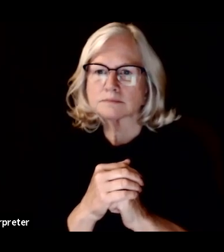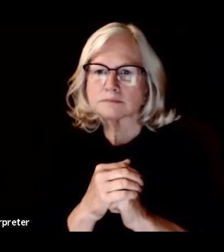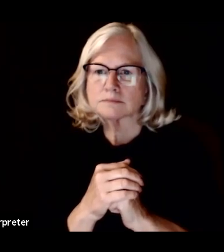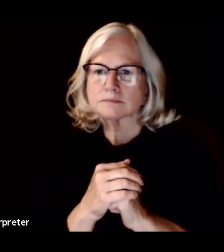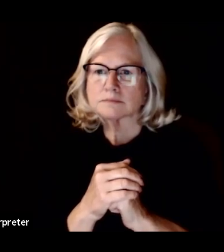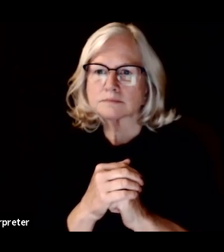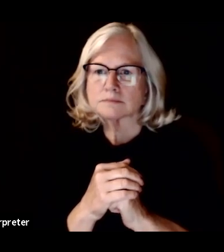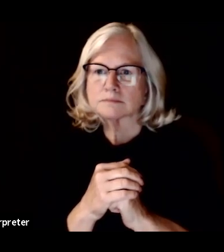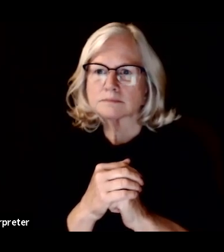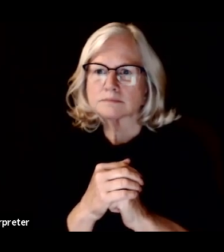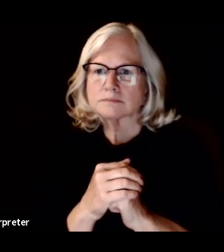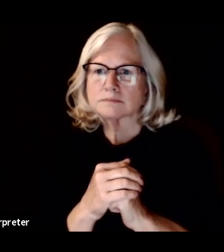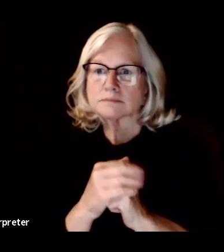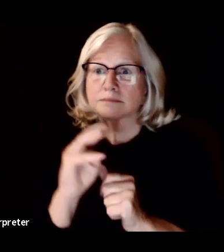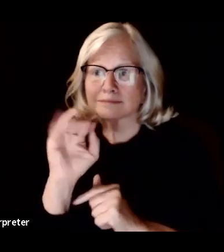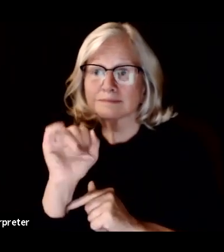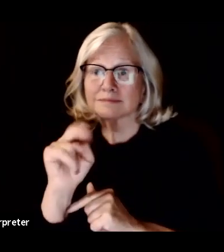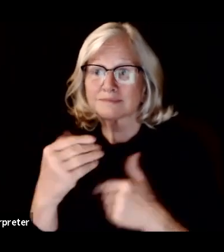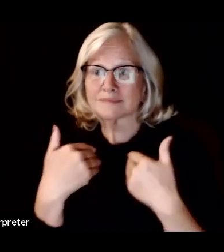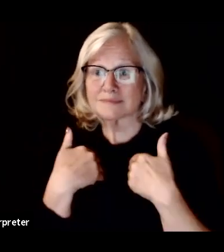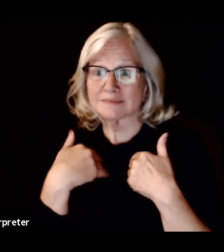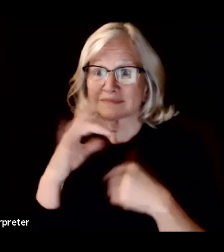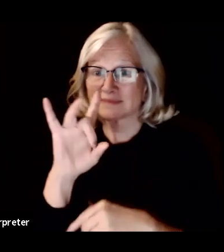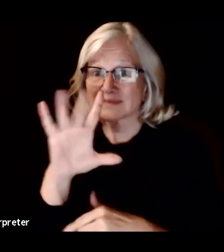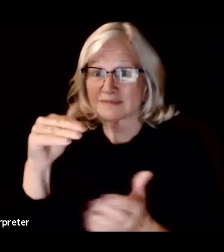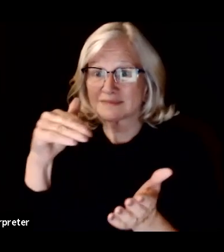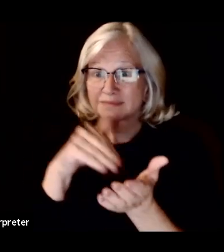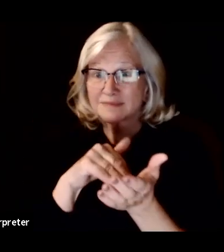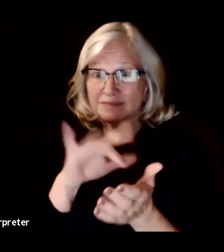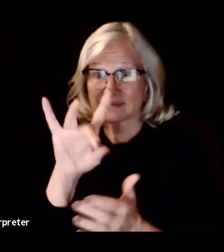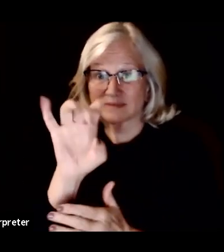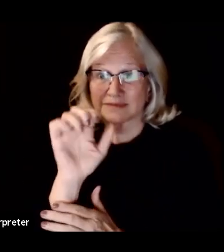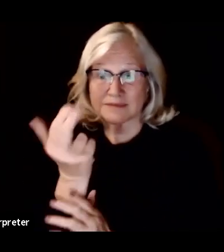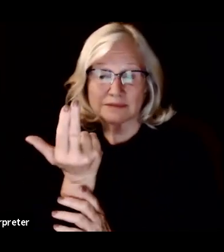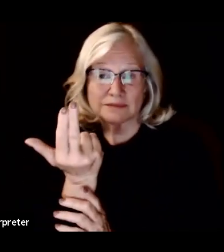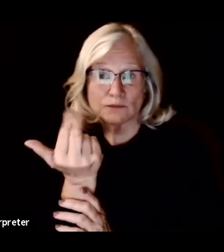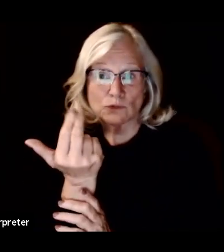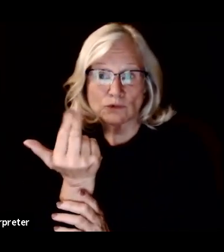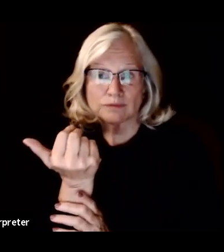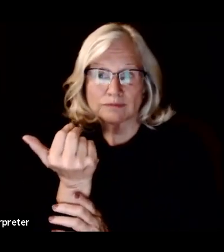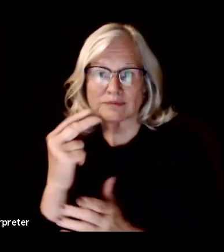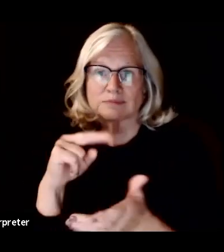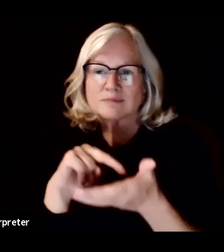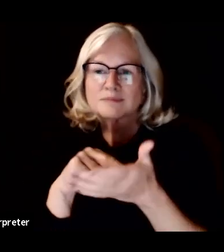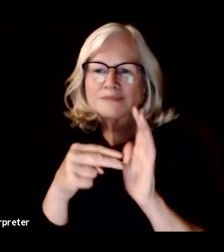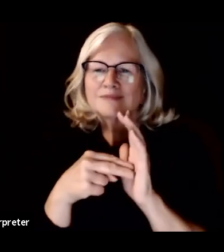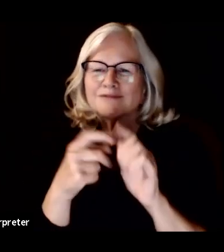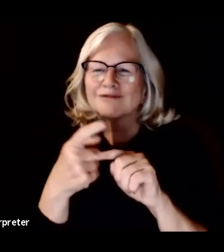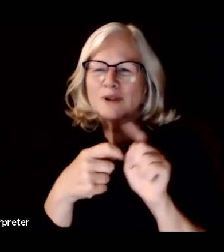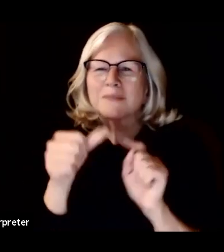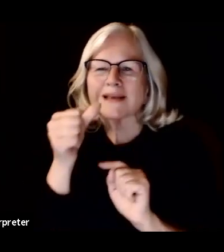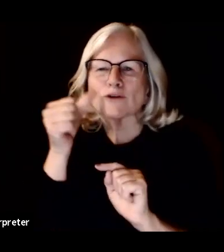Of COVID-19. This is up 513 on a testing volume yesterday